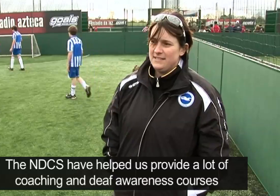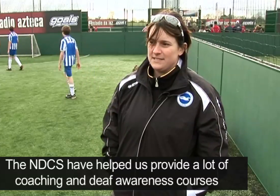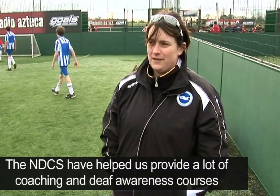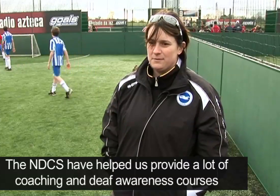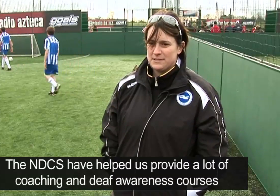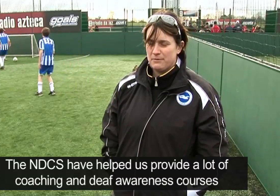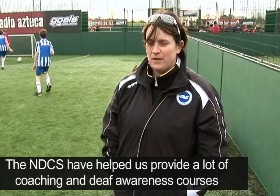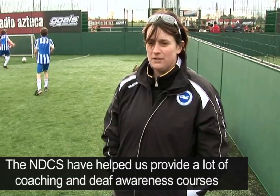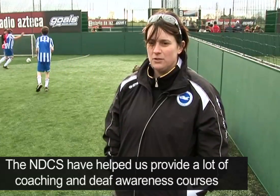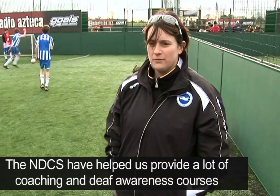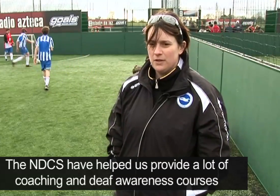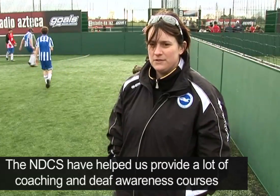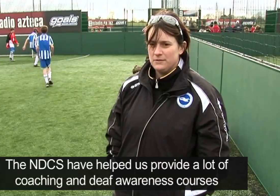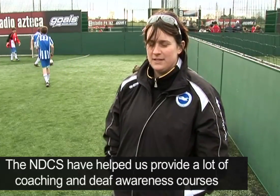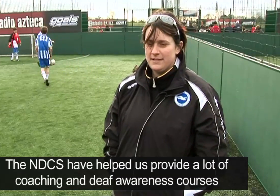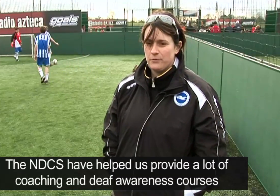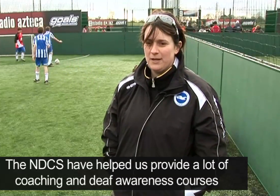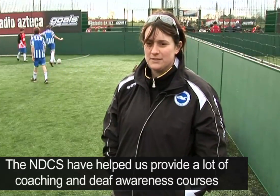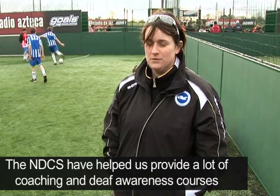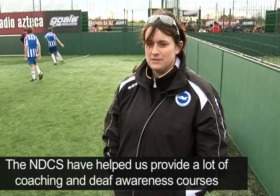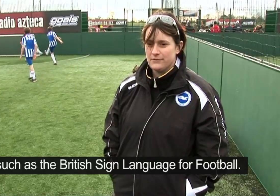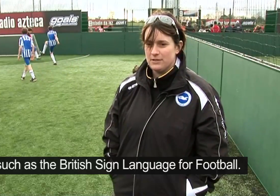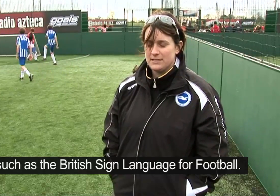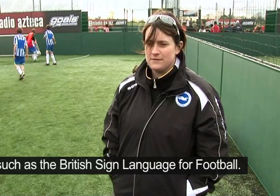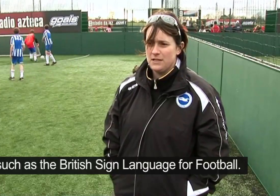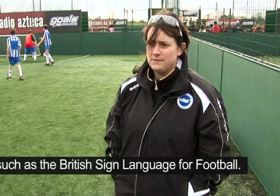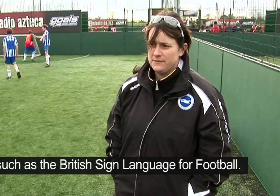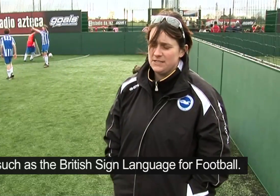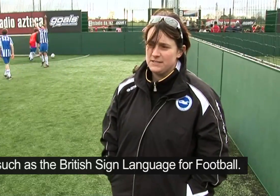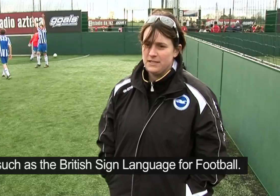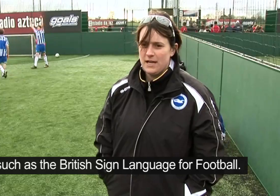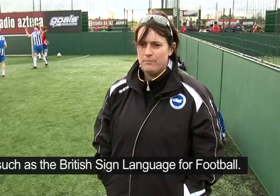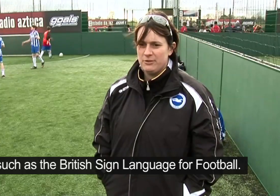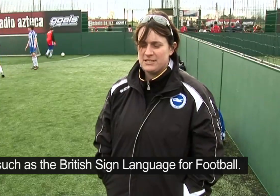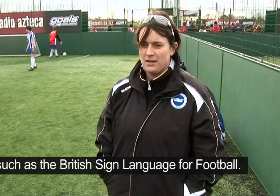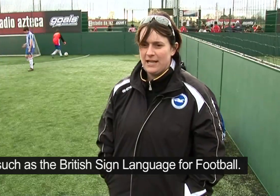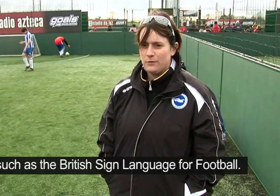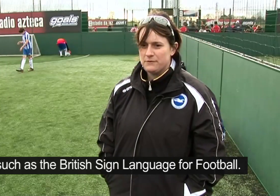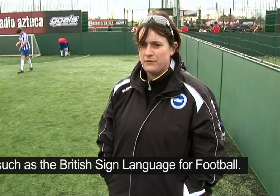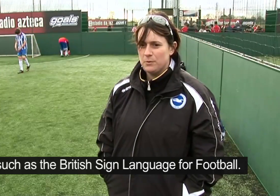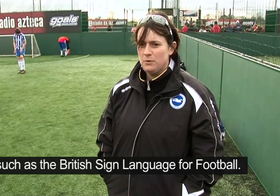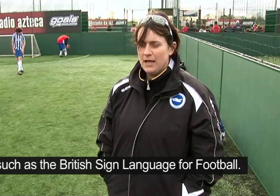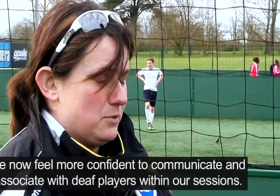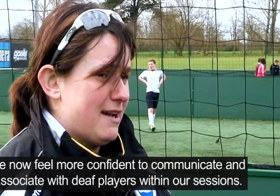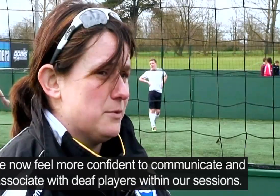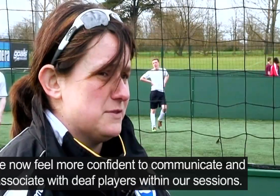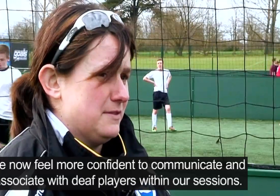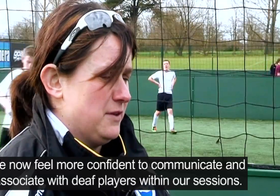DCS have helped us to provide a lot of coaching and deaf awareness courses for ourselves, so such as the British Sign Language for football. We're able to feel